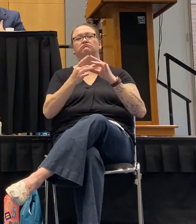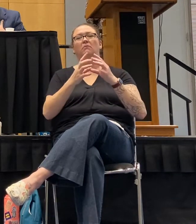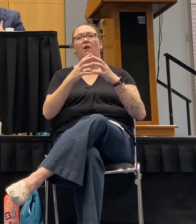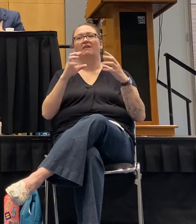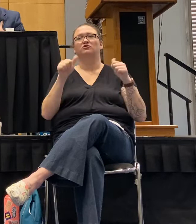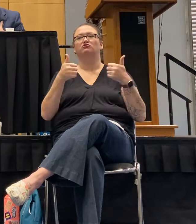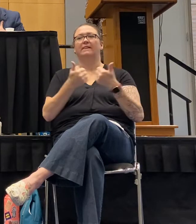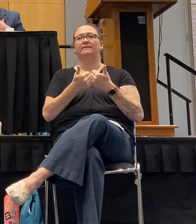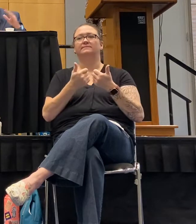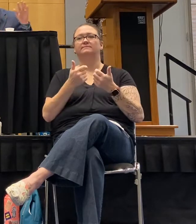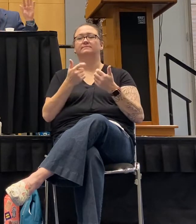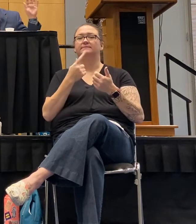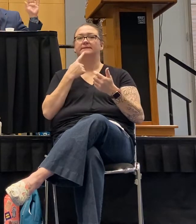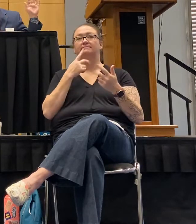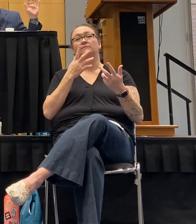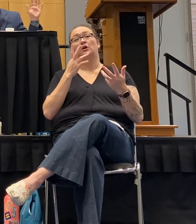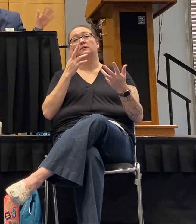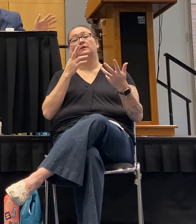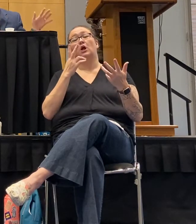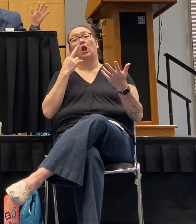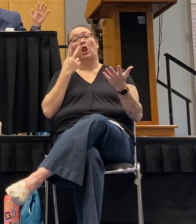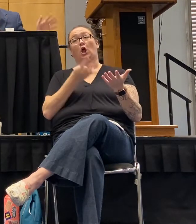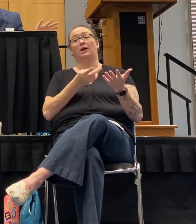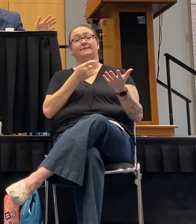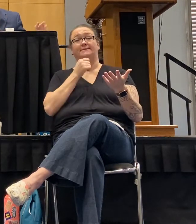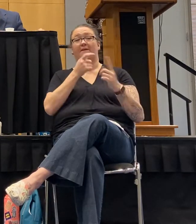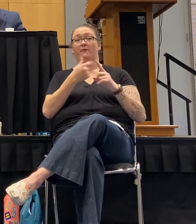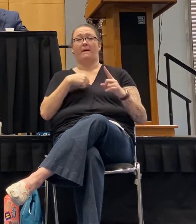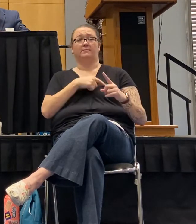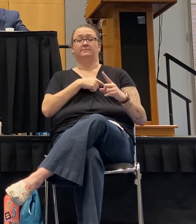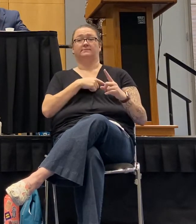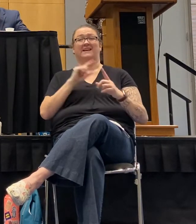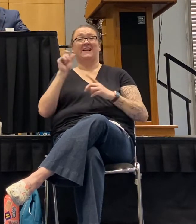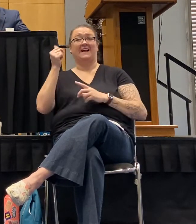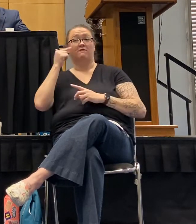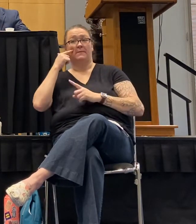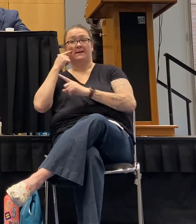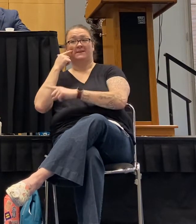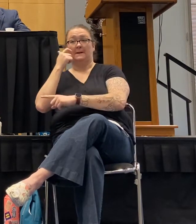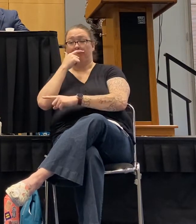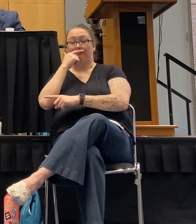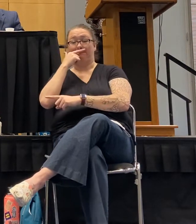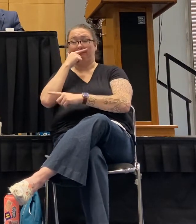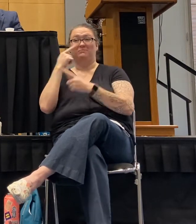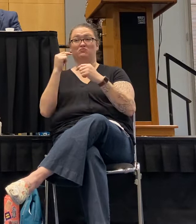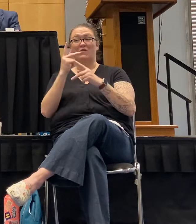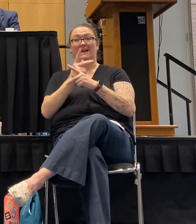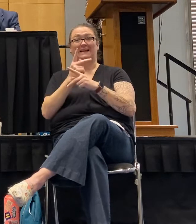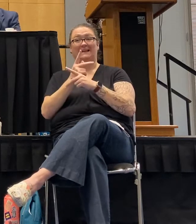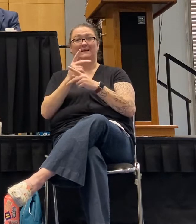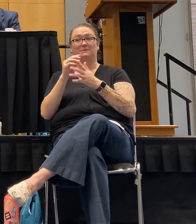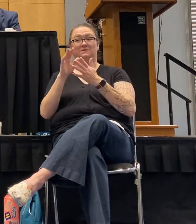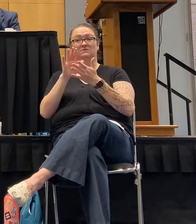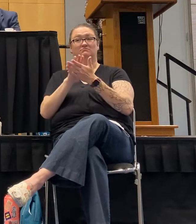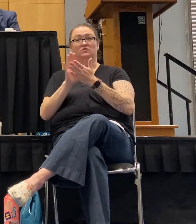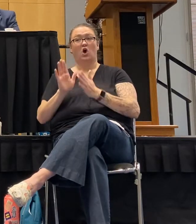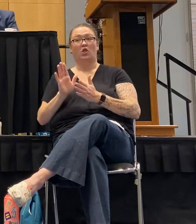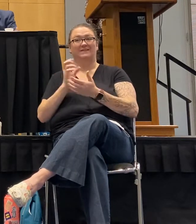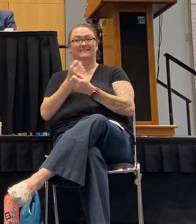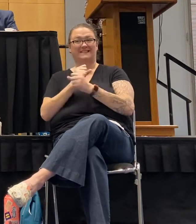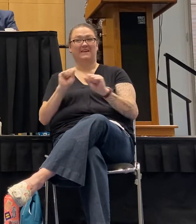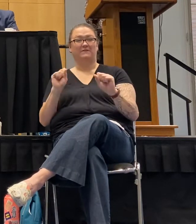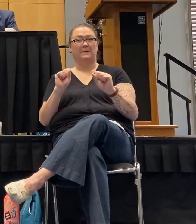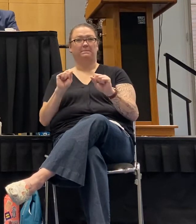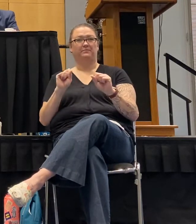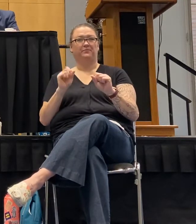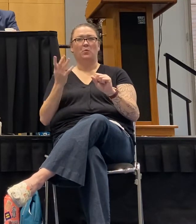isn't coming from us, this is the government regulation, and we're trying to keep these scholars safe. So that was really helpful, and I'll echo what you said,